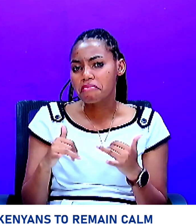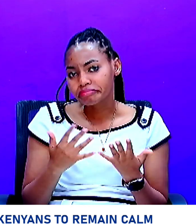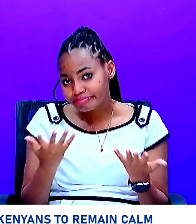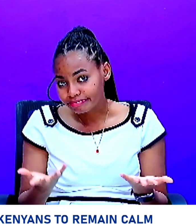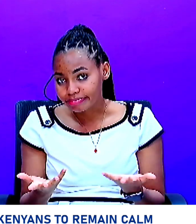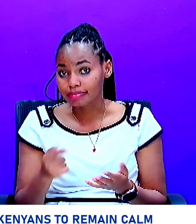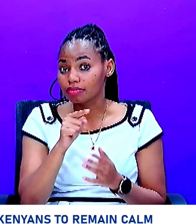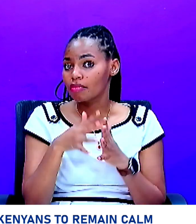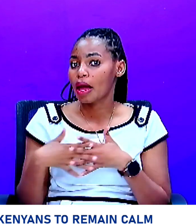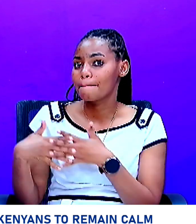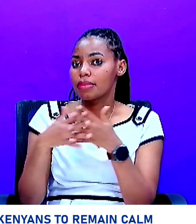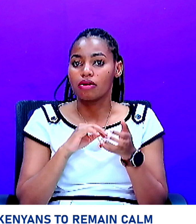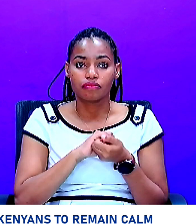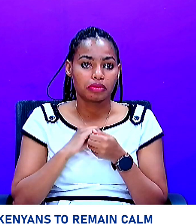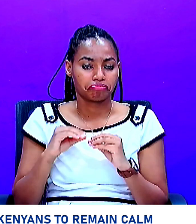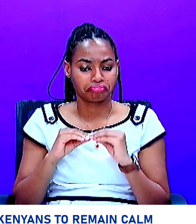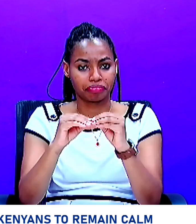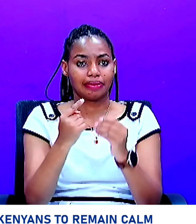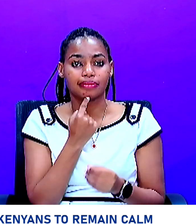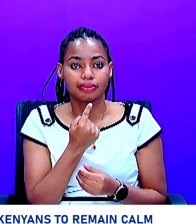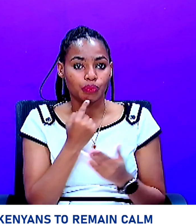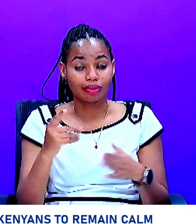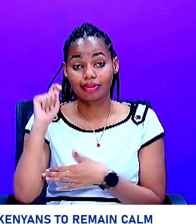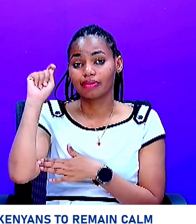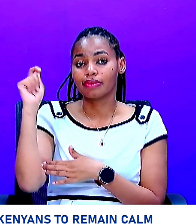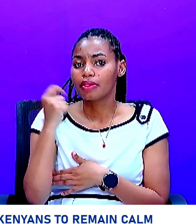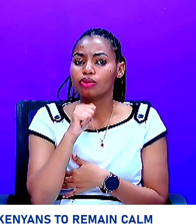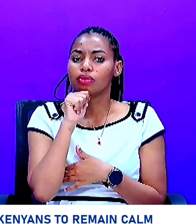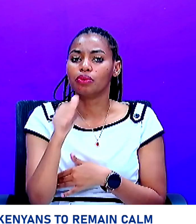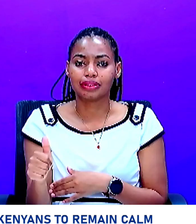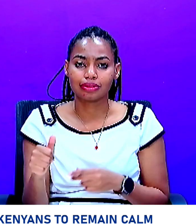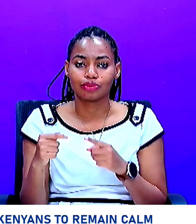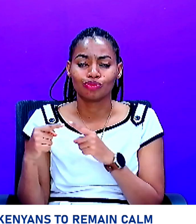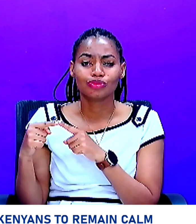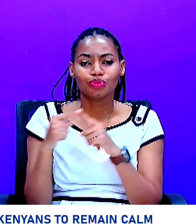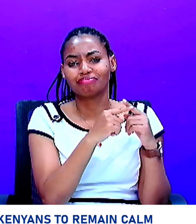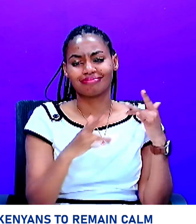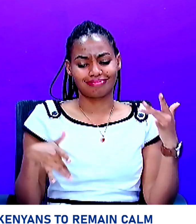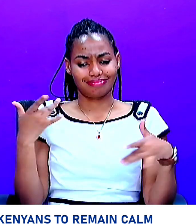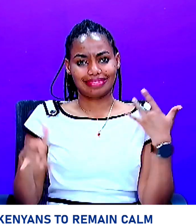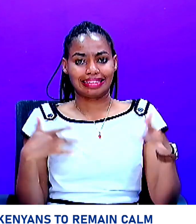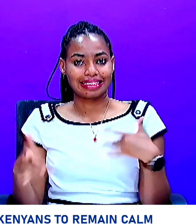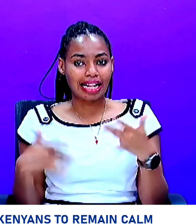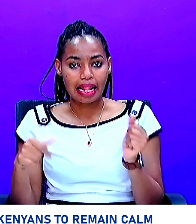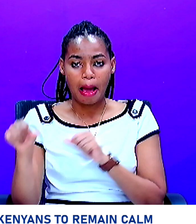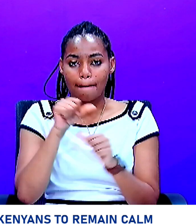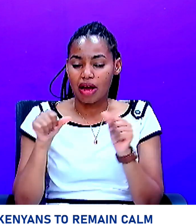Mr. Korir downplayed the significance of the U.S. congressional move, telling Kenyans not to get